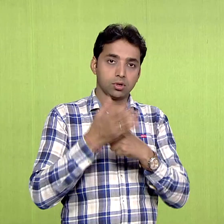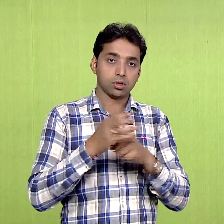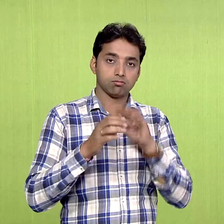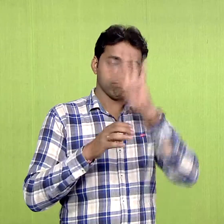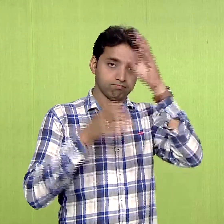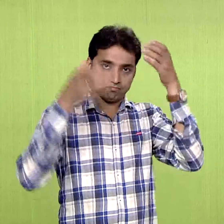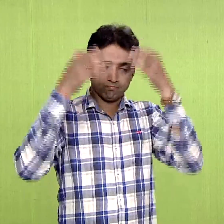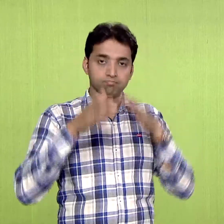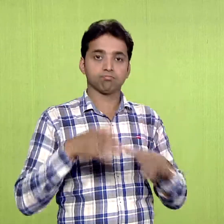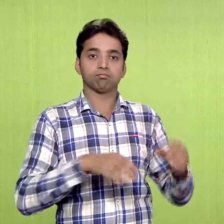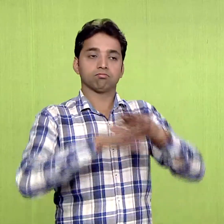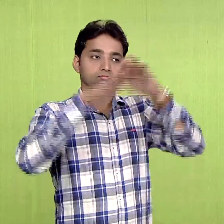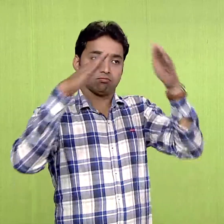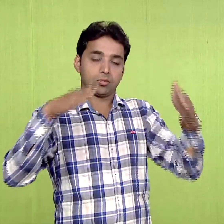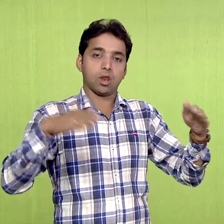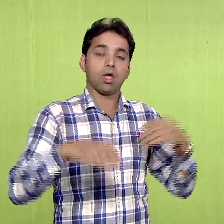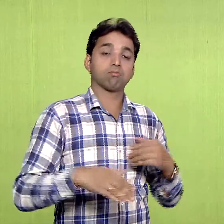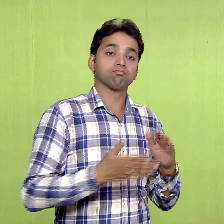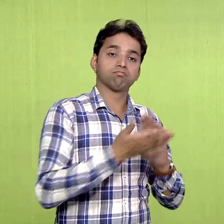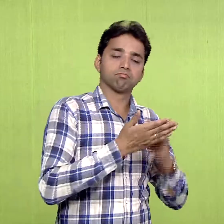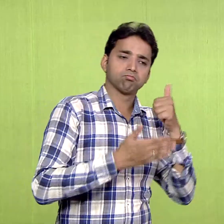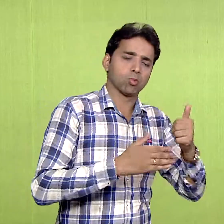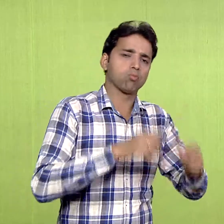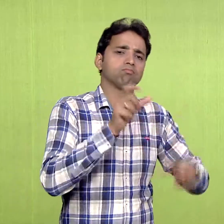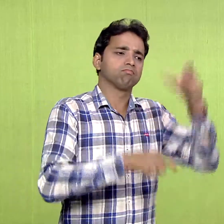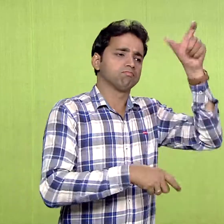were great builders of temples.